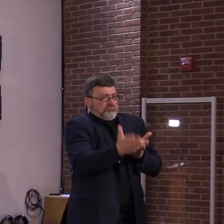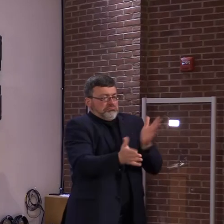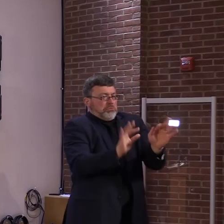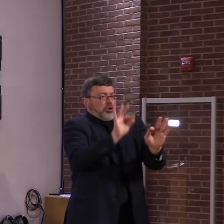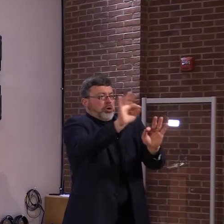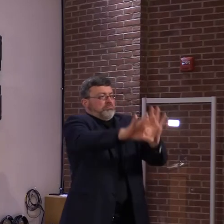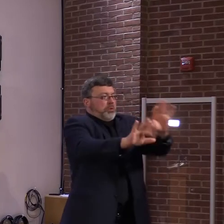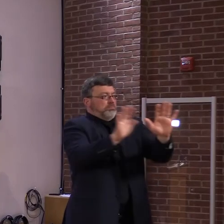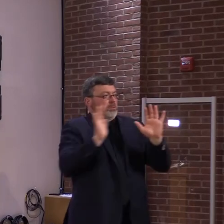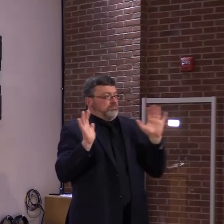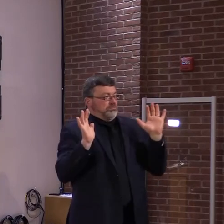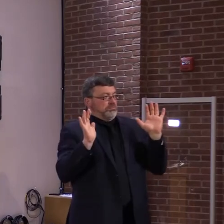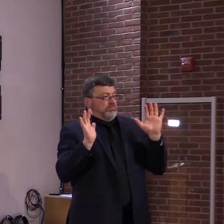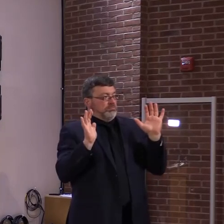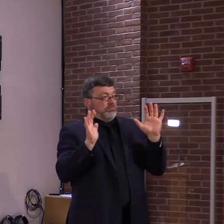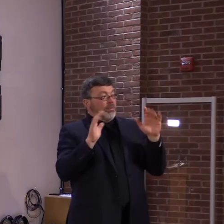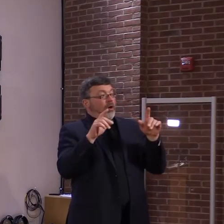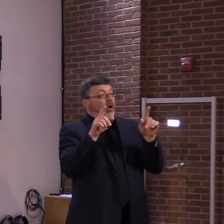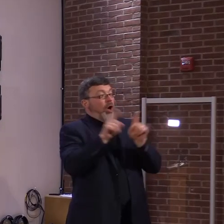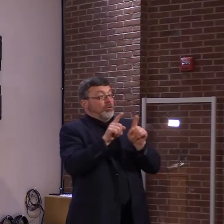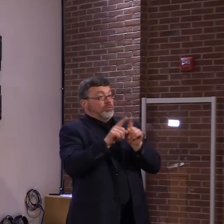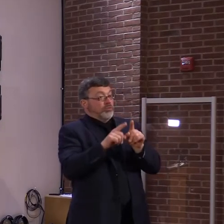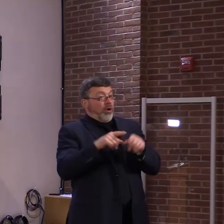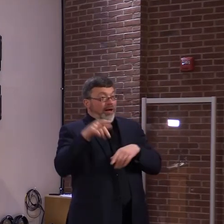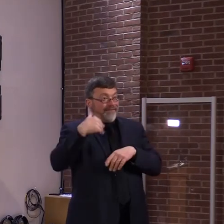environmental experts and EPA.